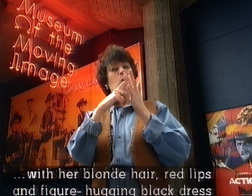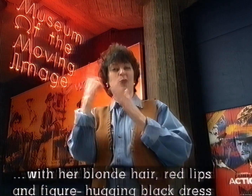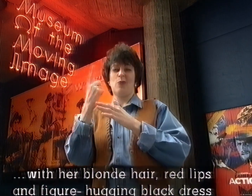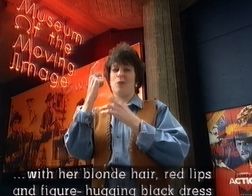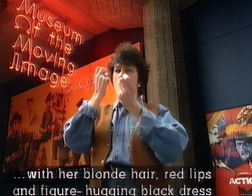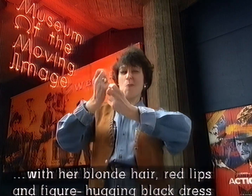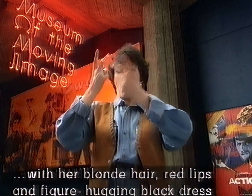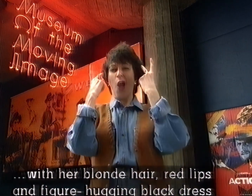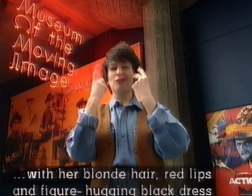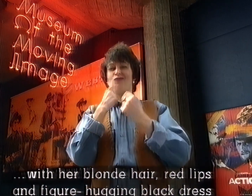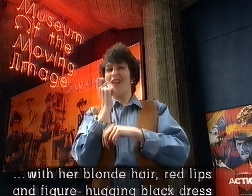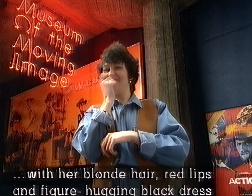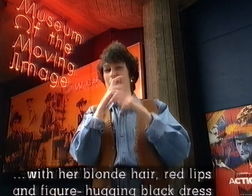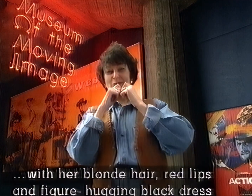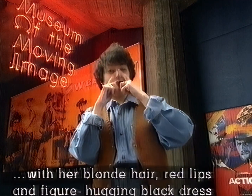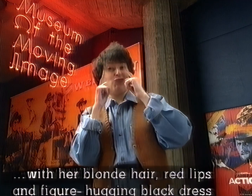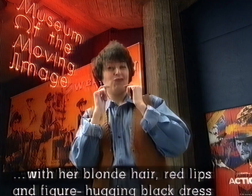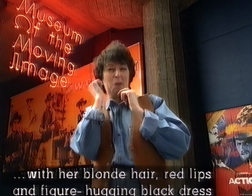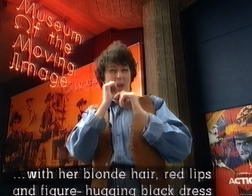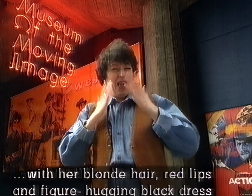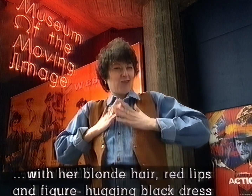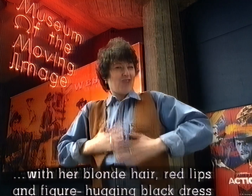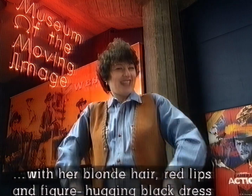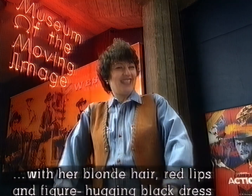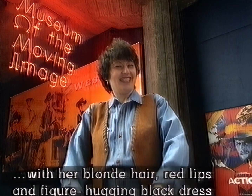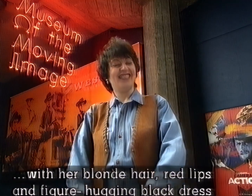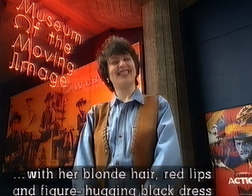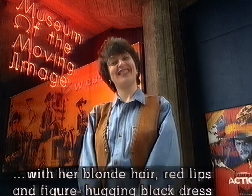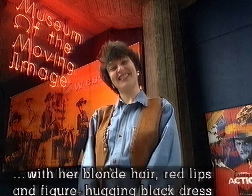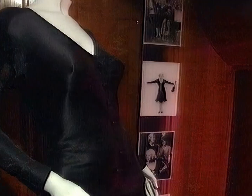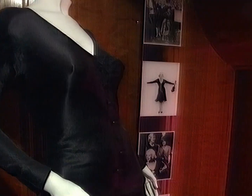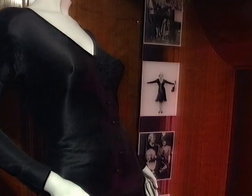blonde hair, red lips and figure-hugging black dress.